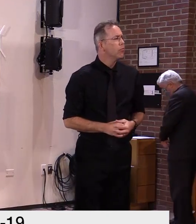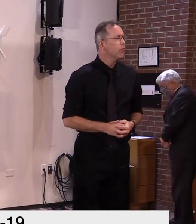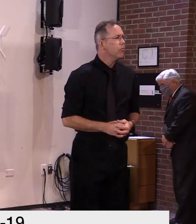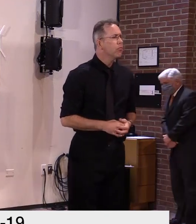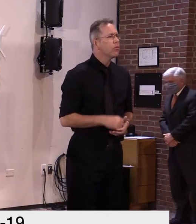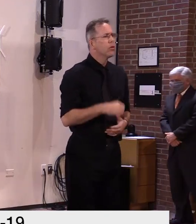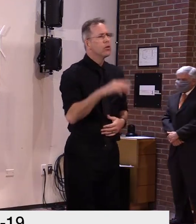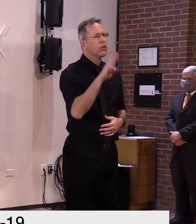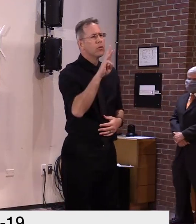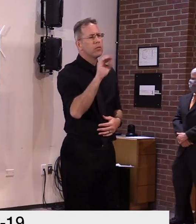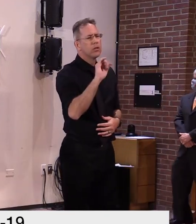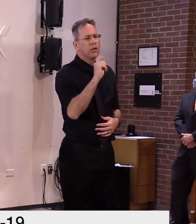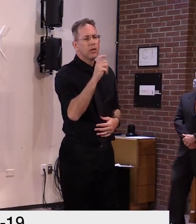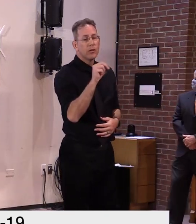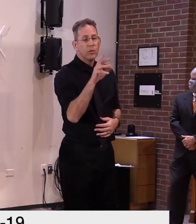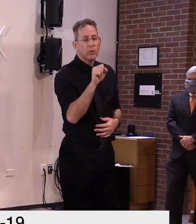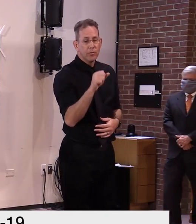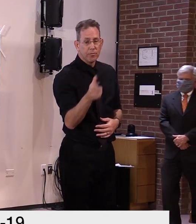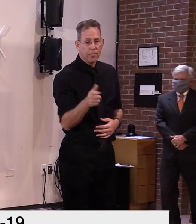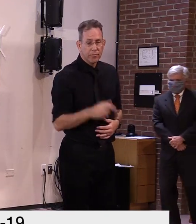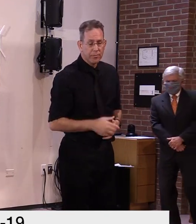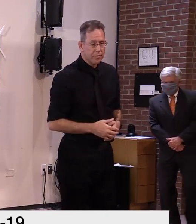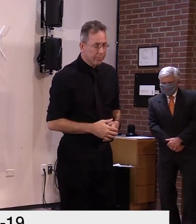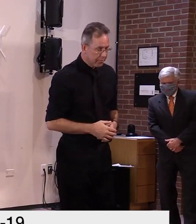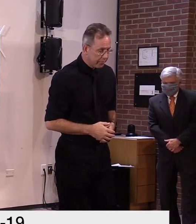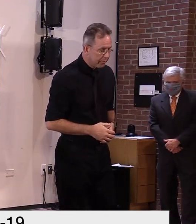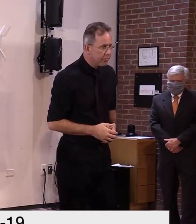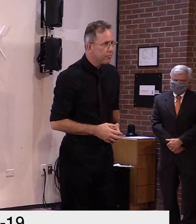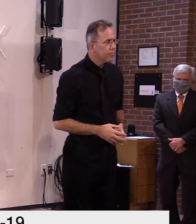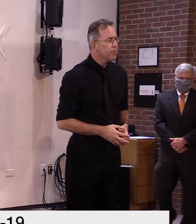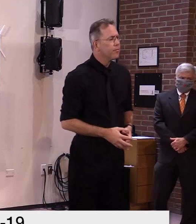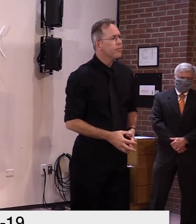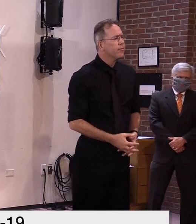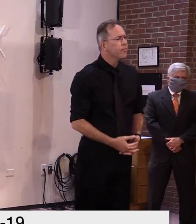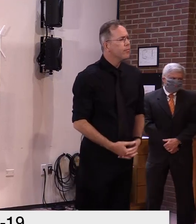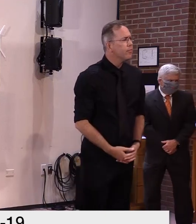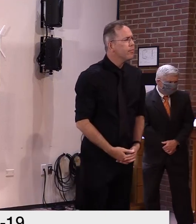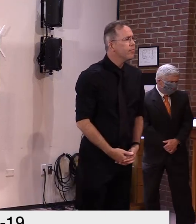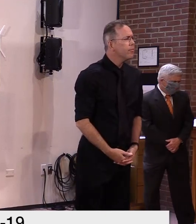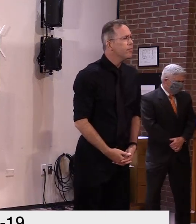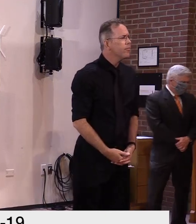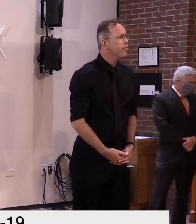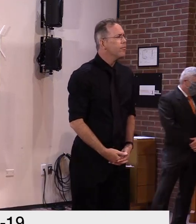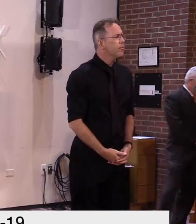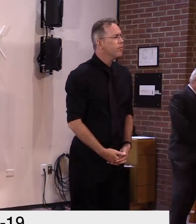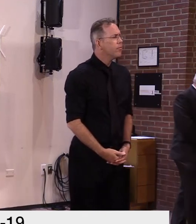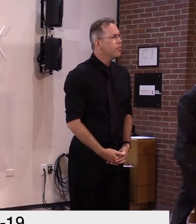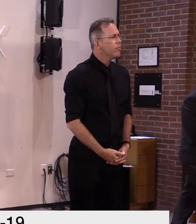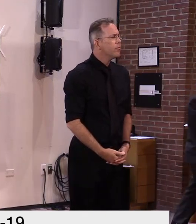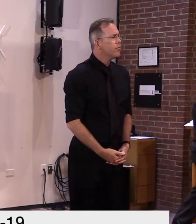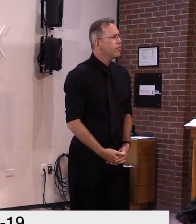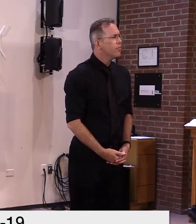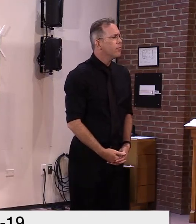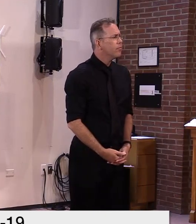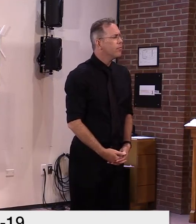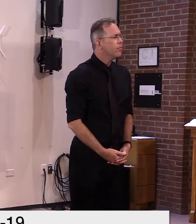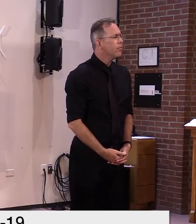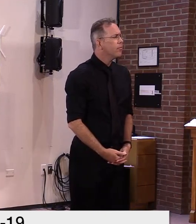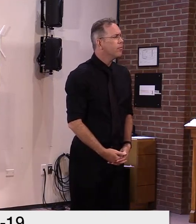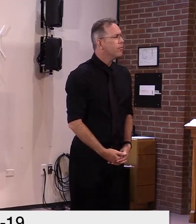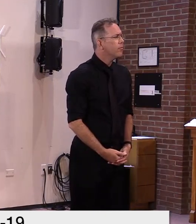Dr. Levine, if travel is one of the sources of infection here, does that indicate that travelers aren't following